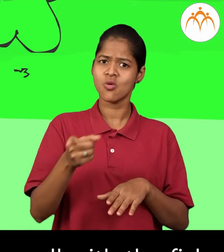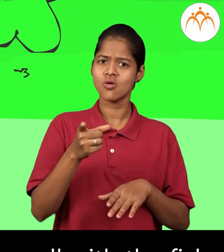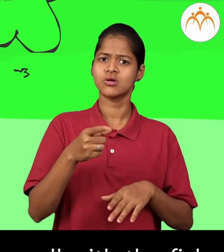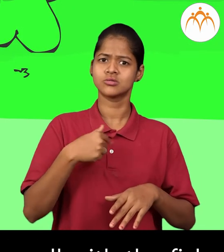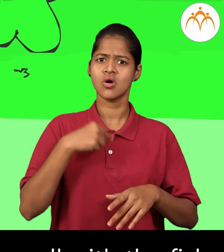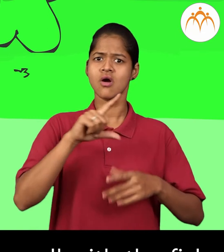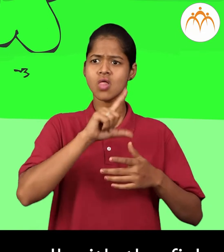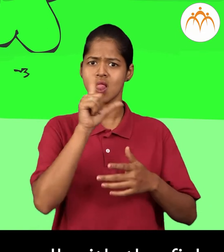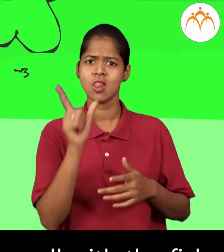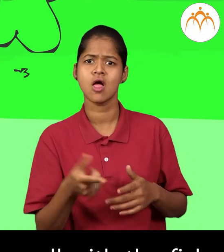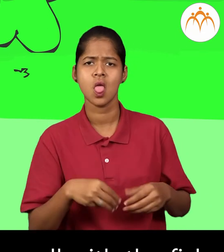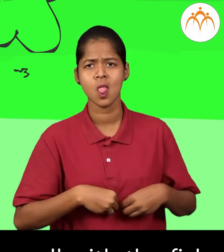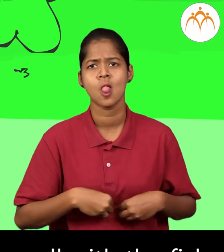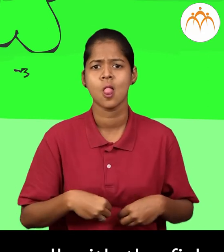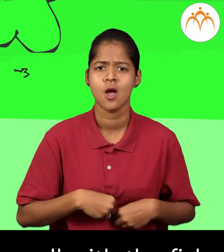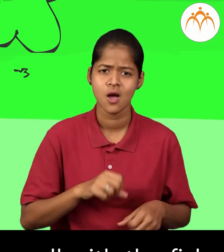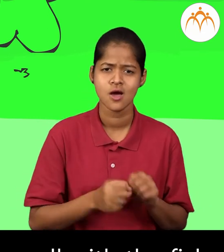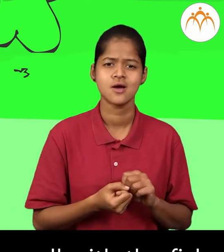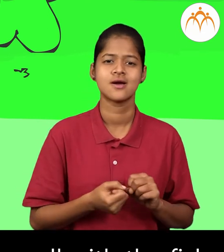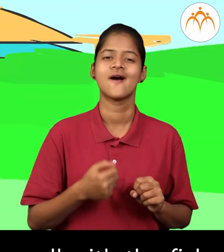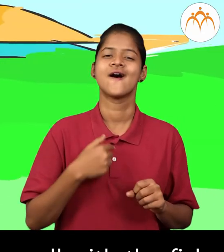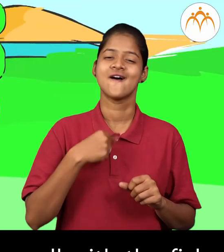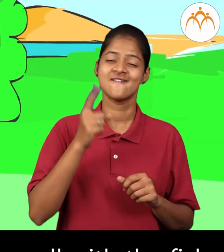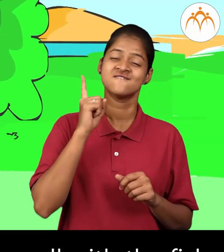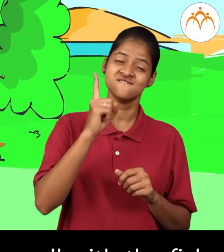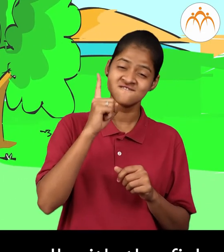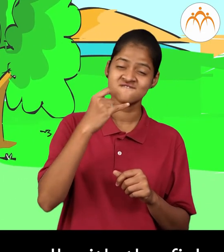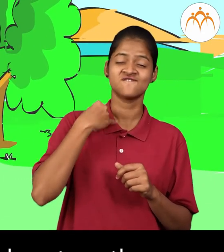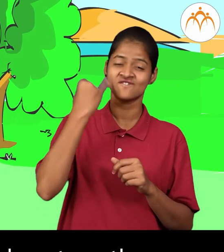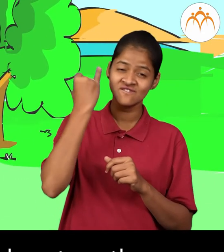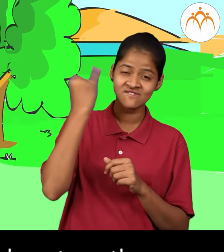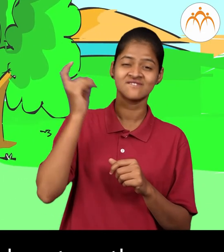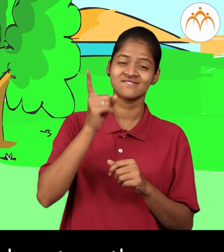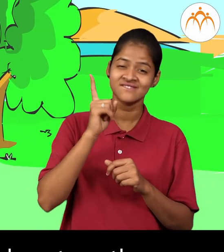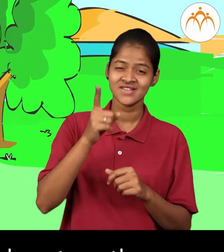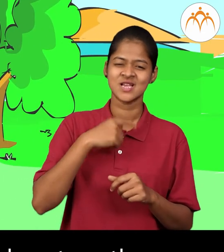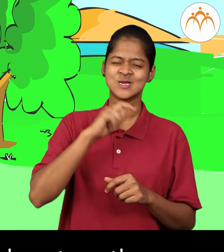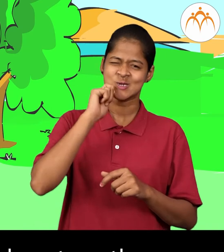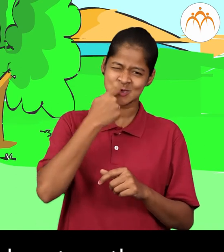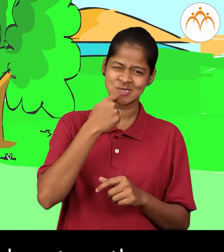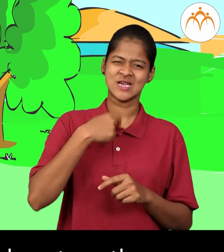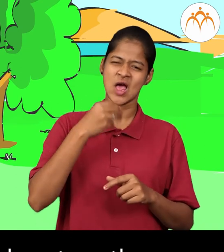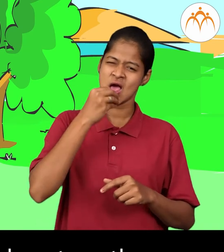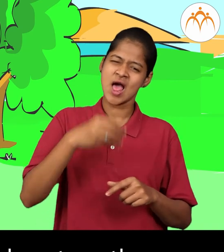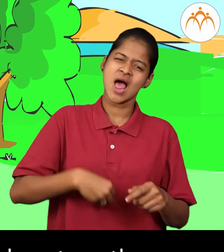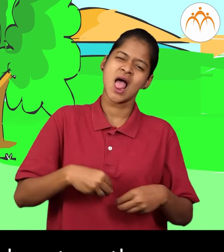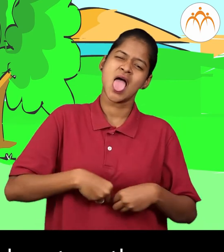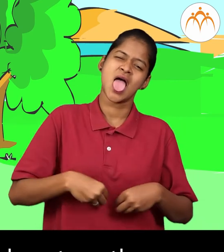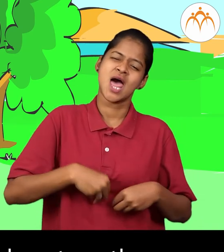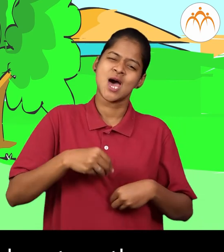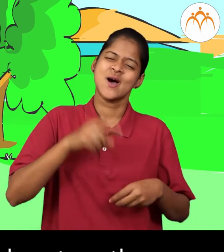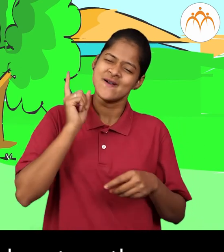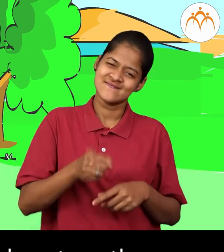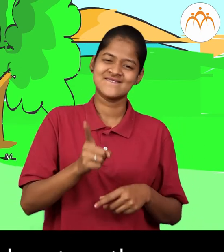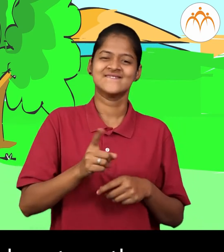The stalk feeds himself so well with the fish and I go hungry for days